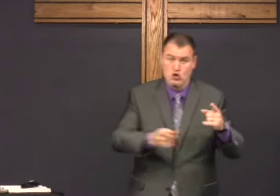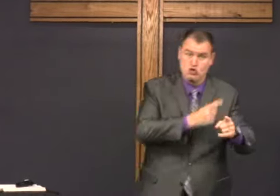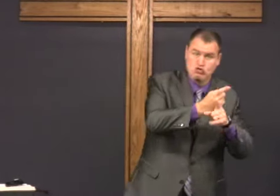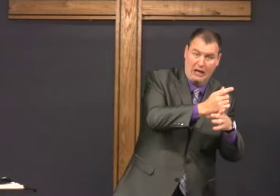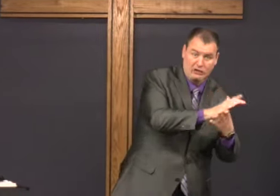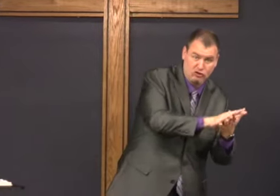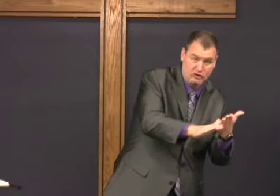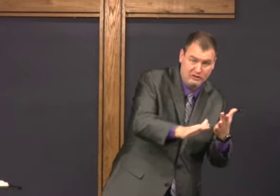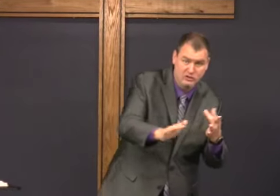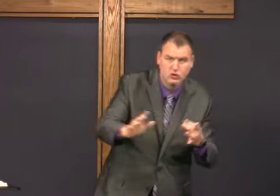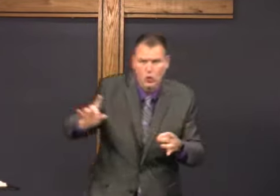opposites, right?